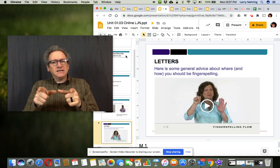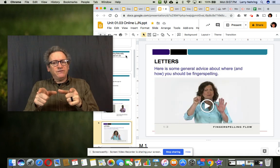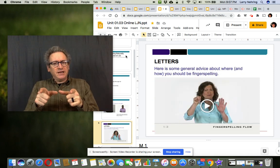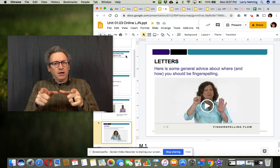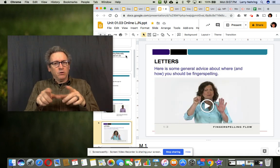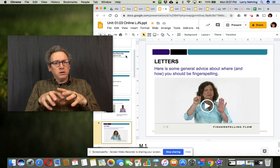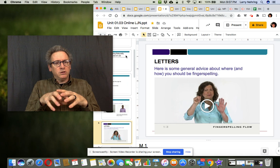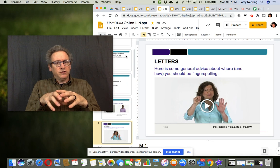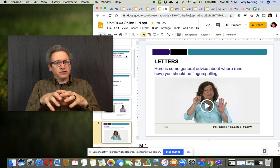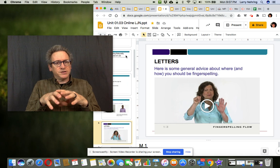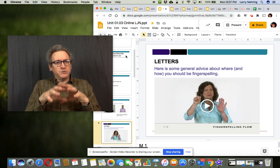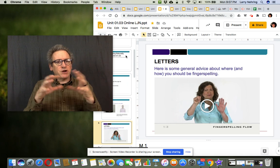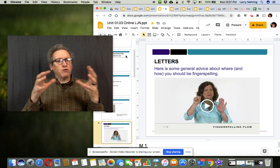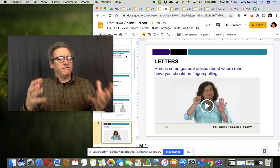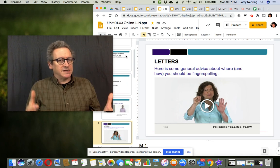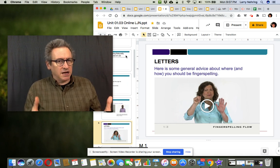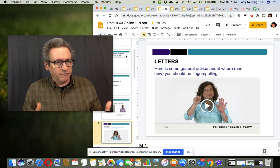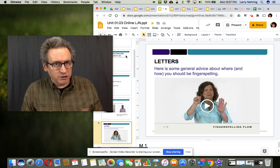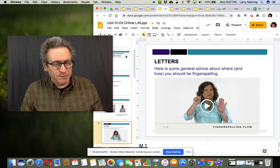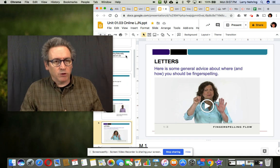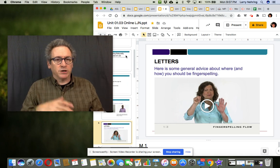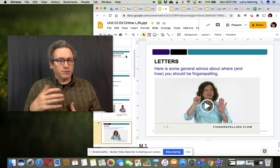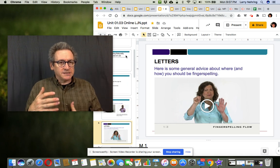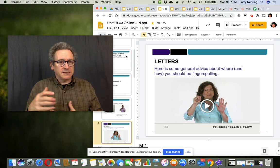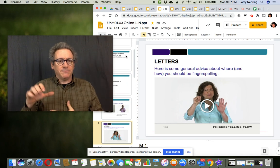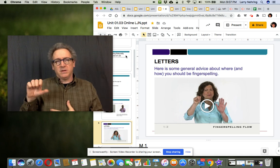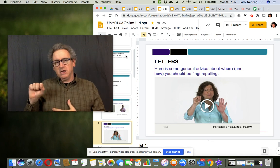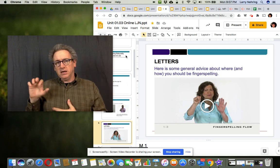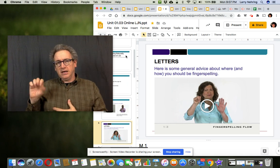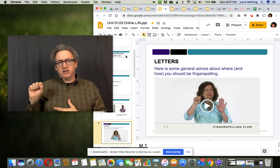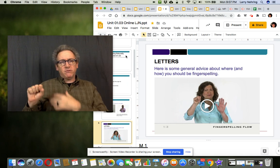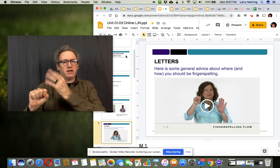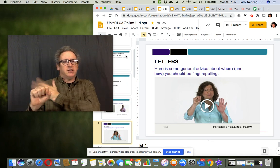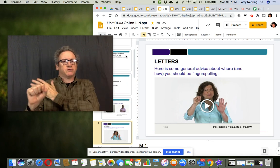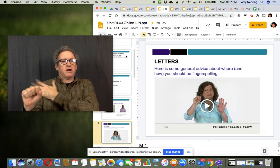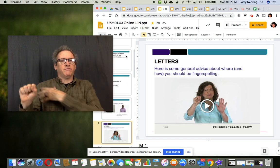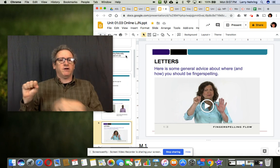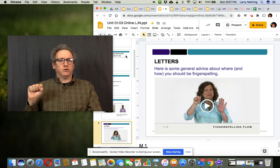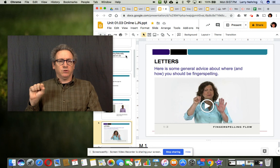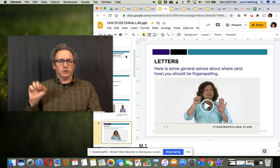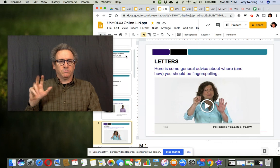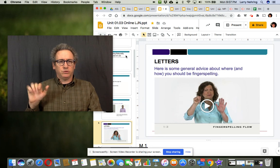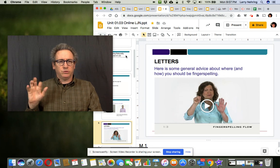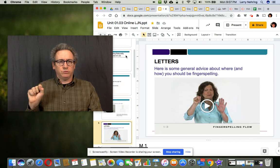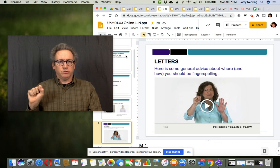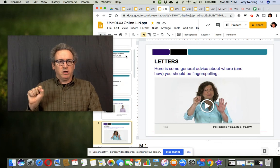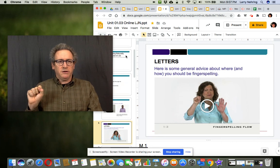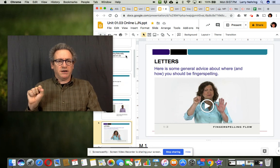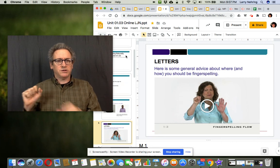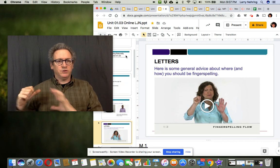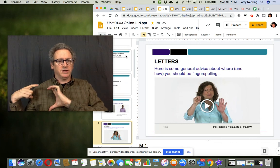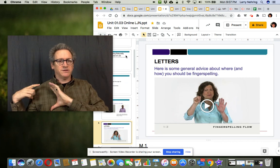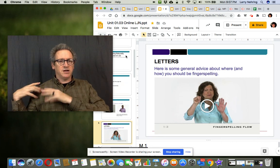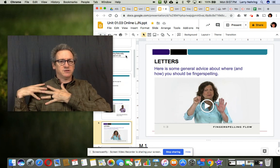In this video, there's some general advice on fingerspelling, where to place them. In general, it's right in front of your shoulder.